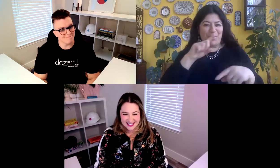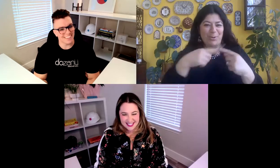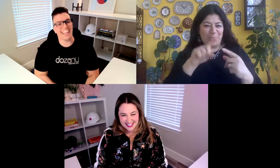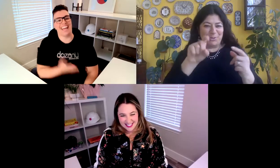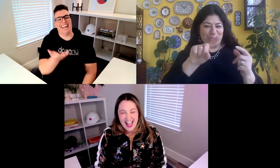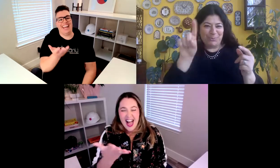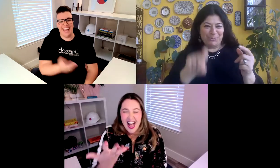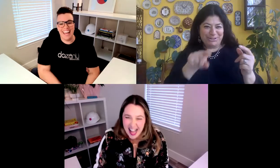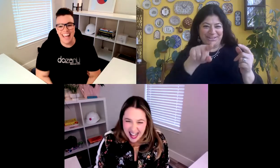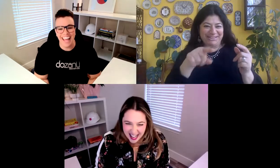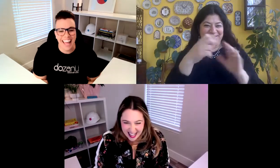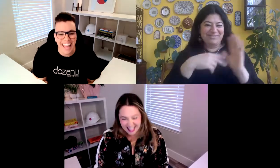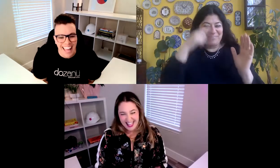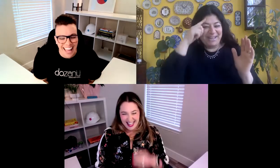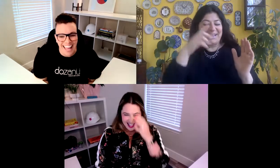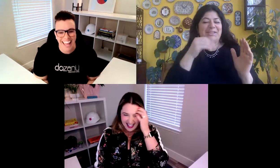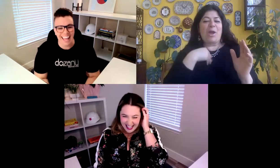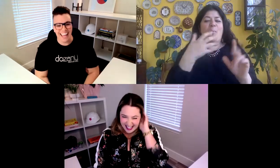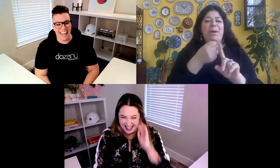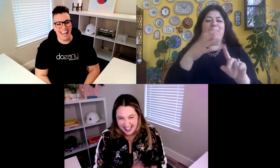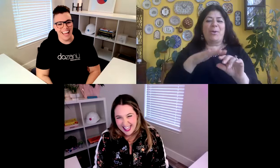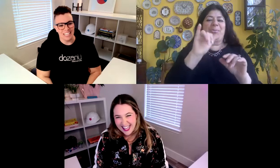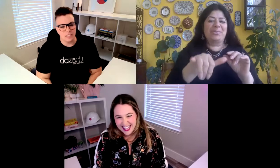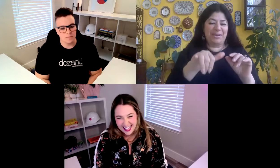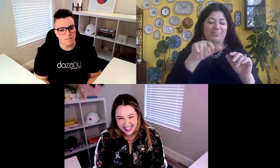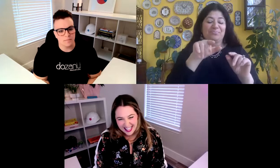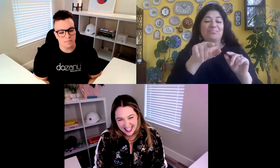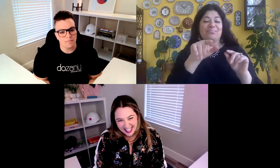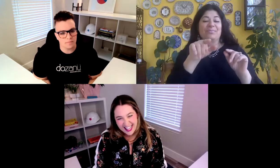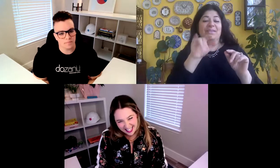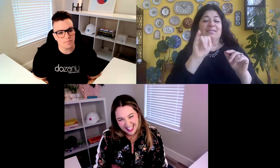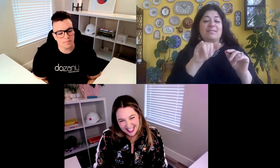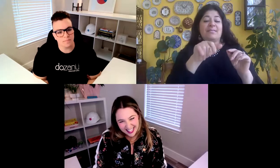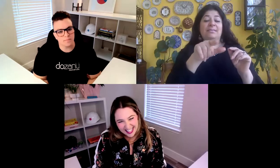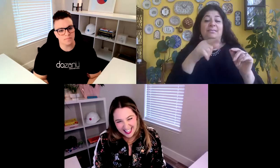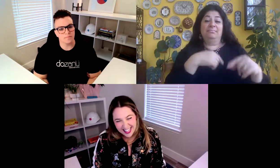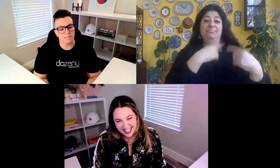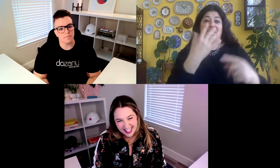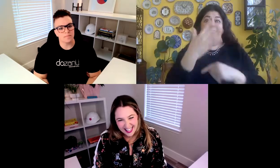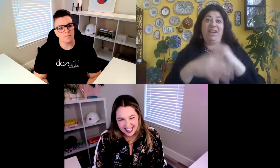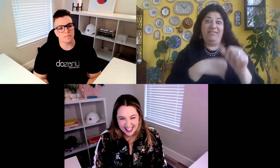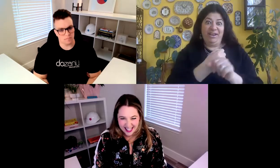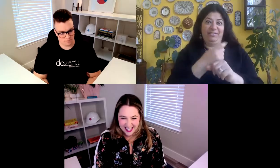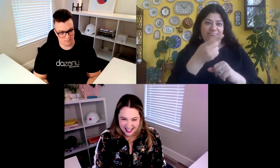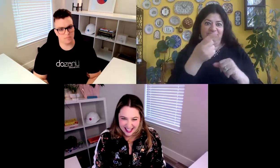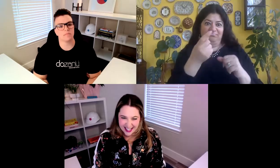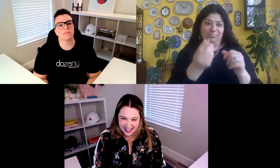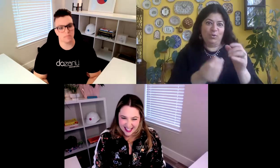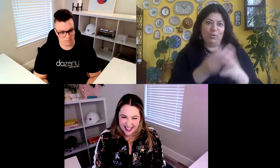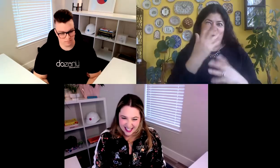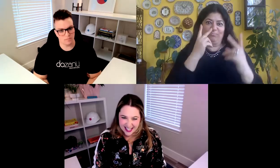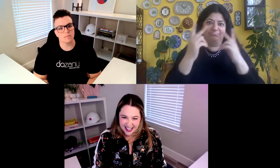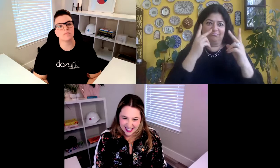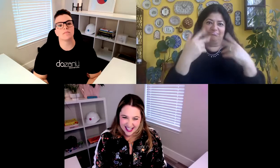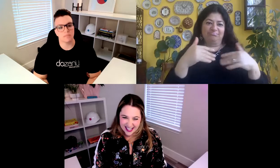deaf women. And this is Sophia responding, right? You actually read my mind. You're reading my mind for the next question. I want to ask you that actually.